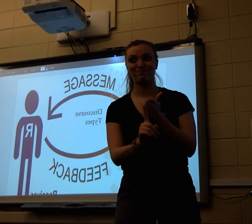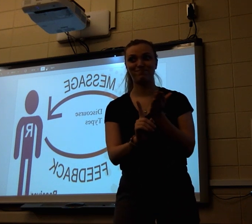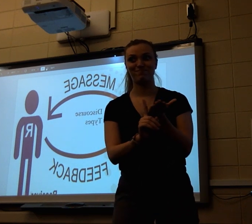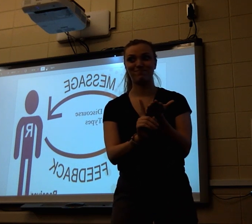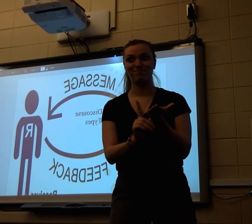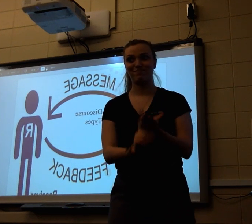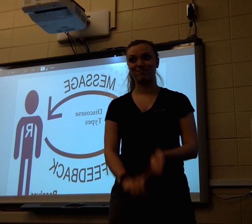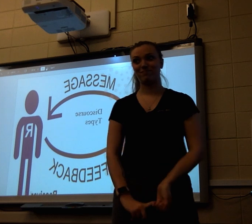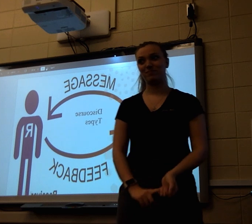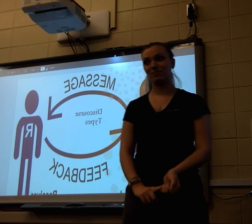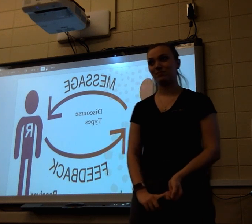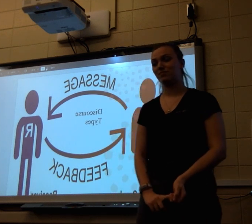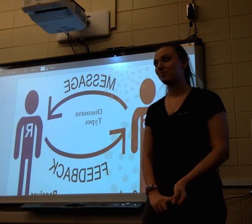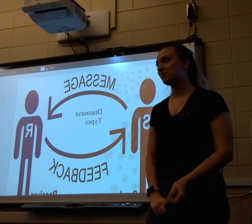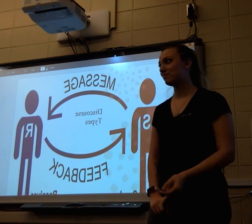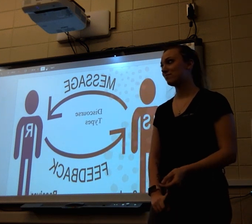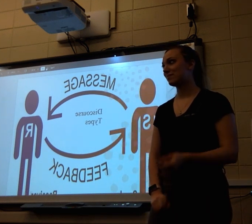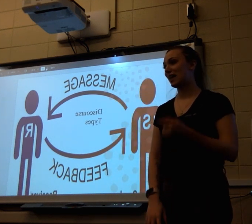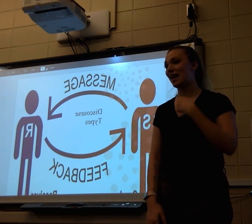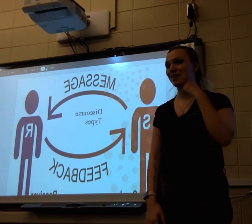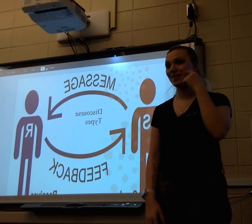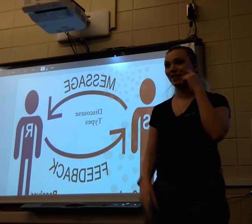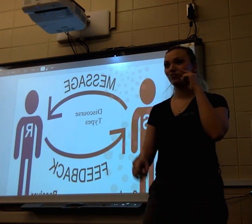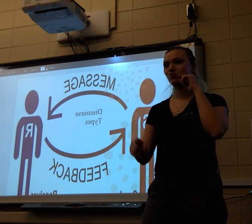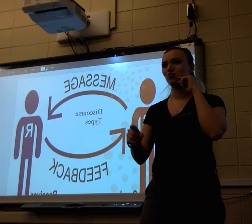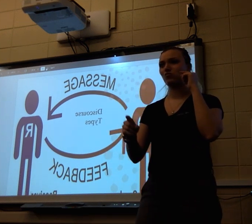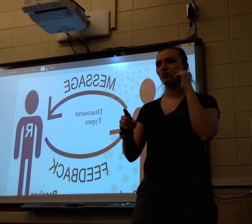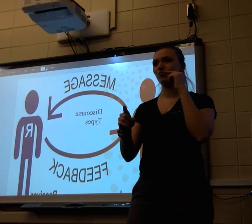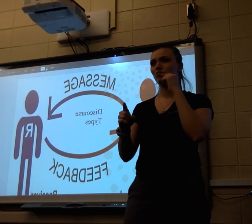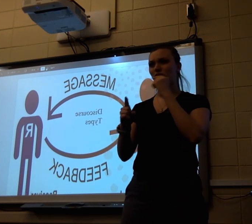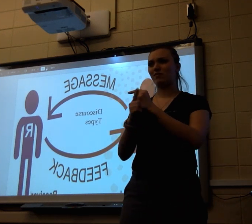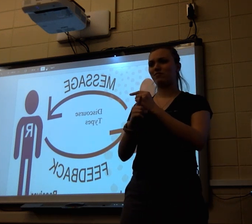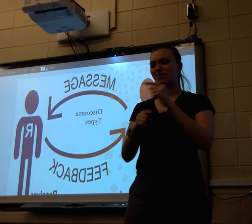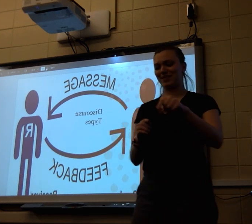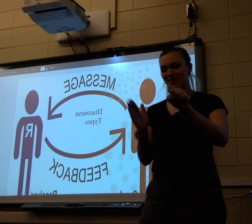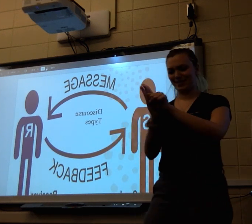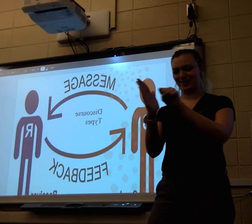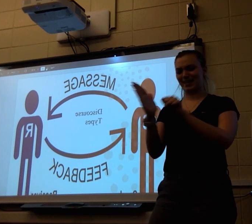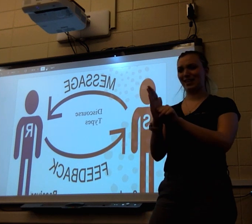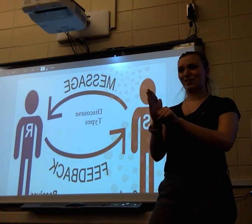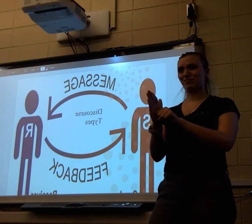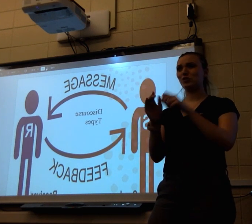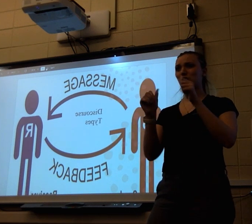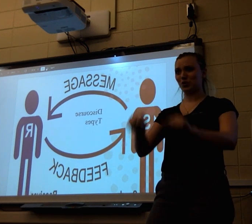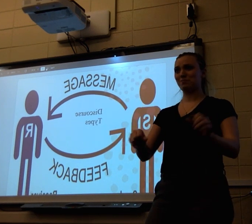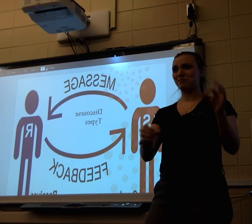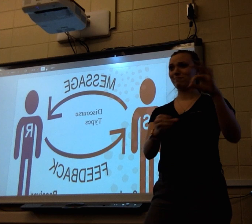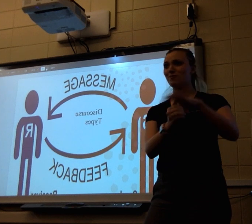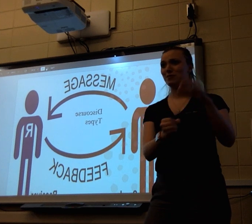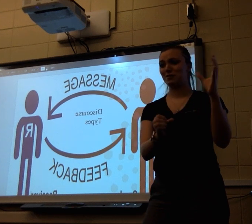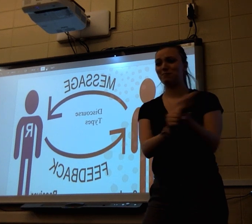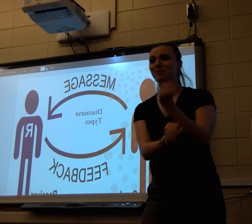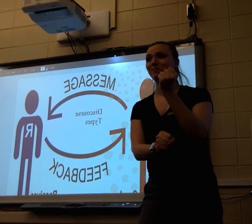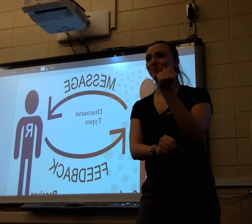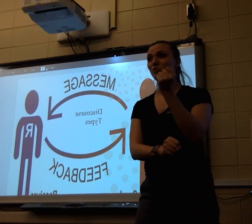I like it, and I think he's right for our state. Okay, blah, blah, blah. You should vote for this candidate. Here's